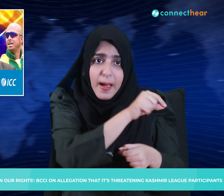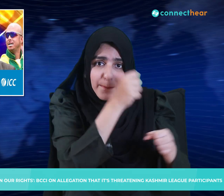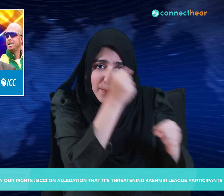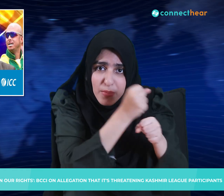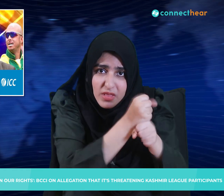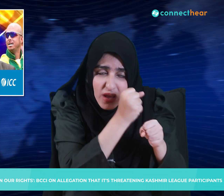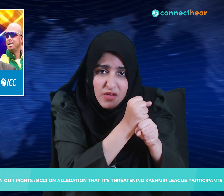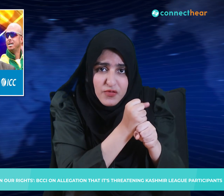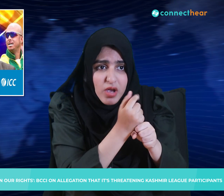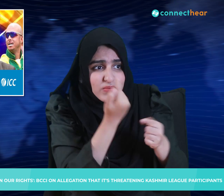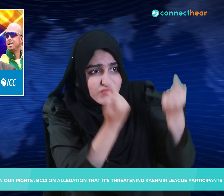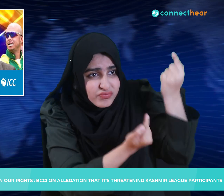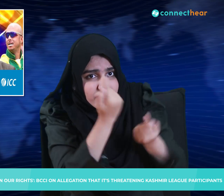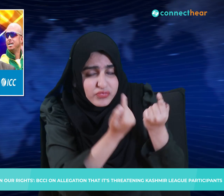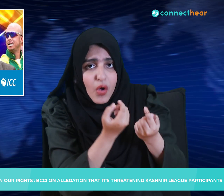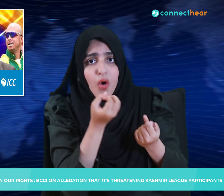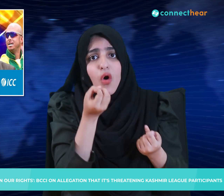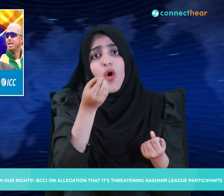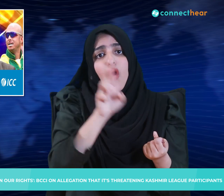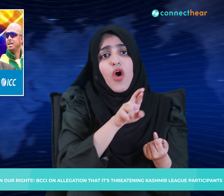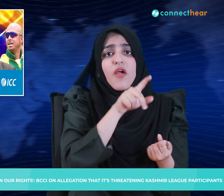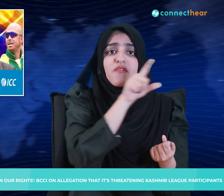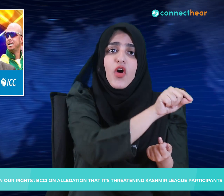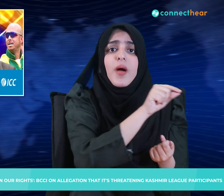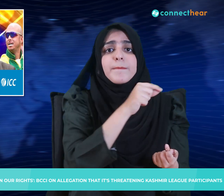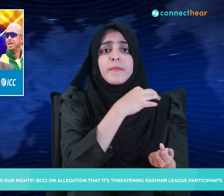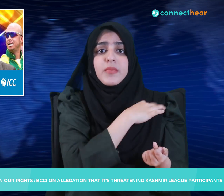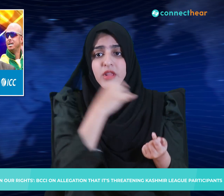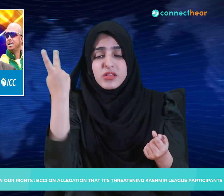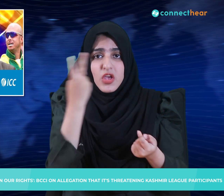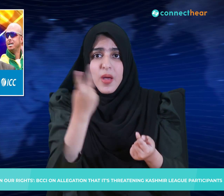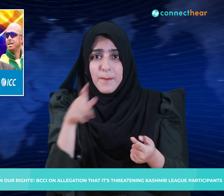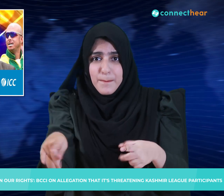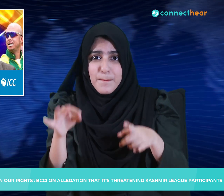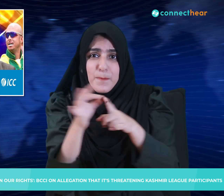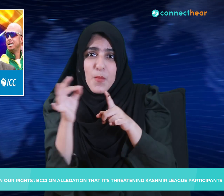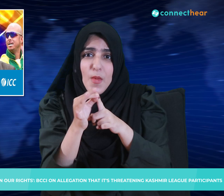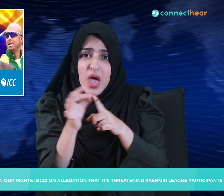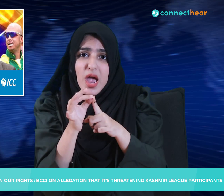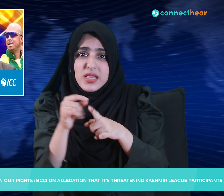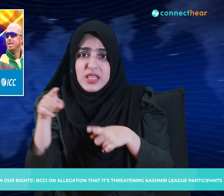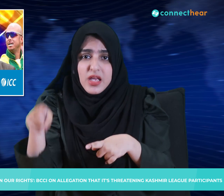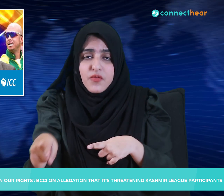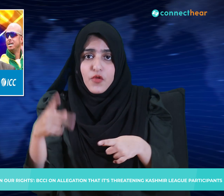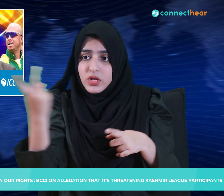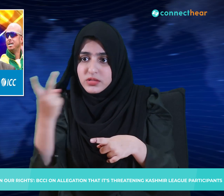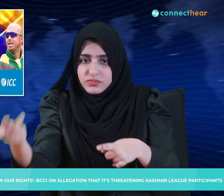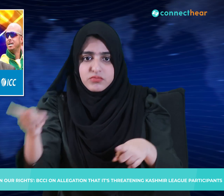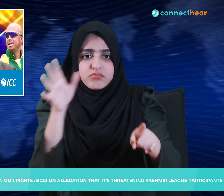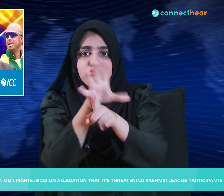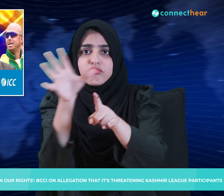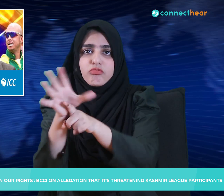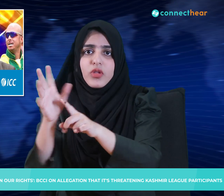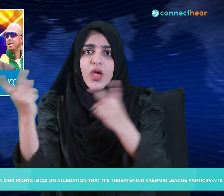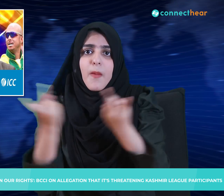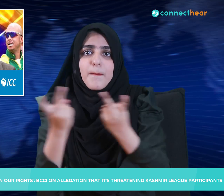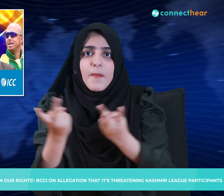themselves is whether it is on account of government interference in their working, since the Prime Minister of Pakistan is officially